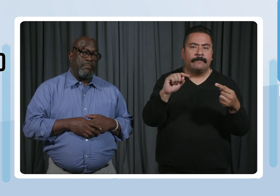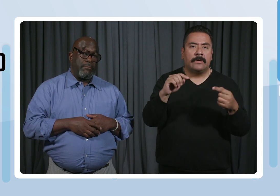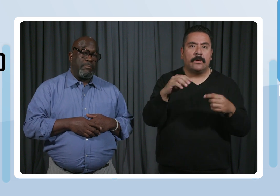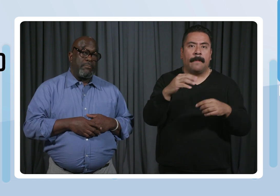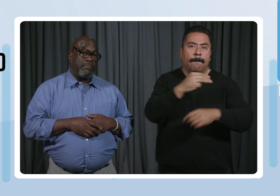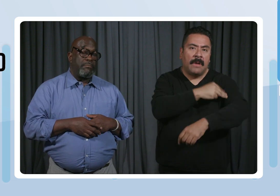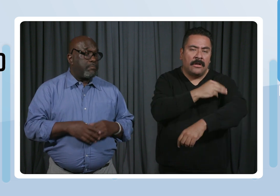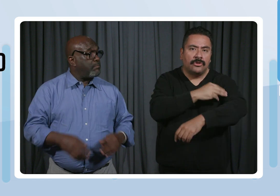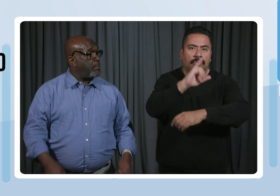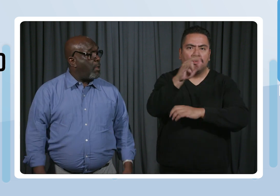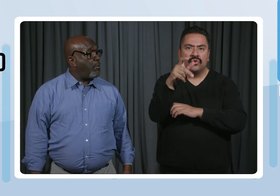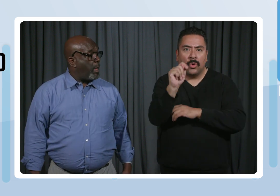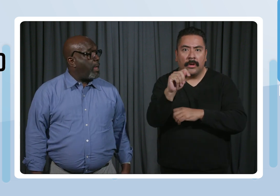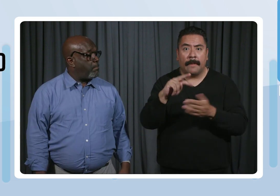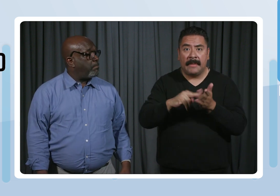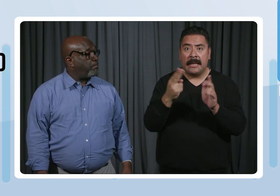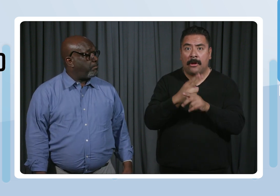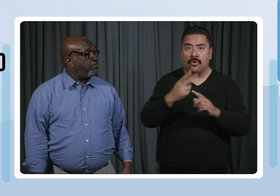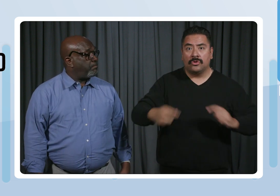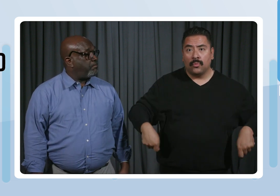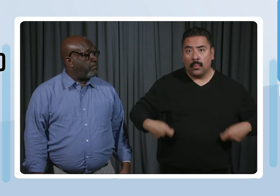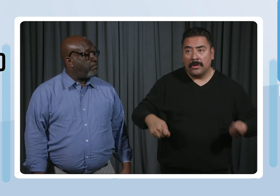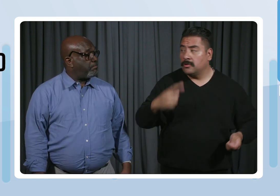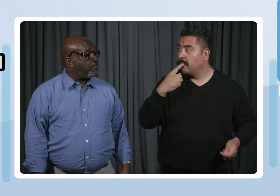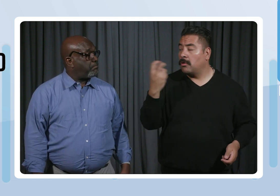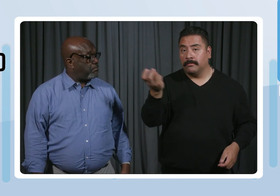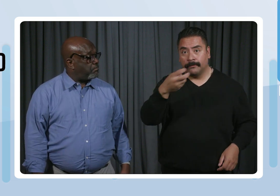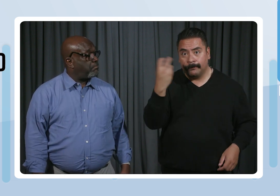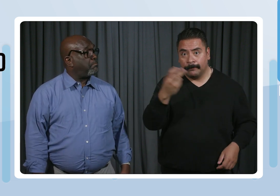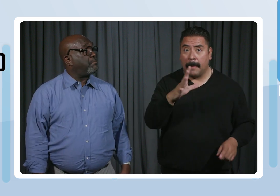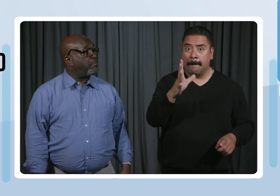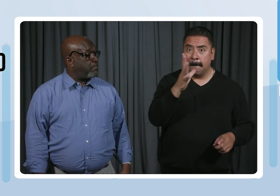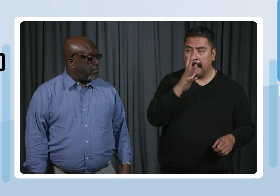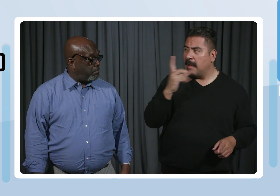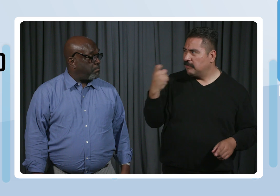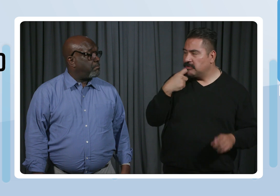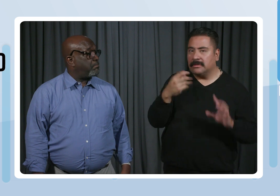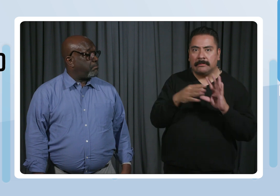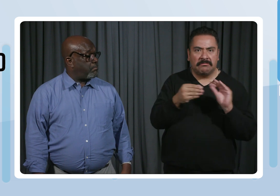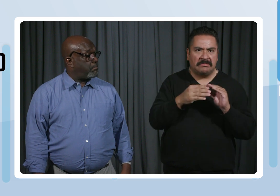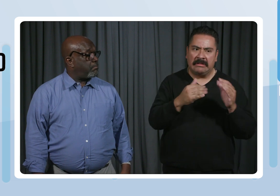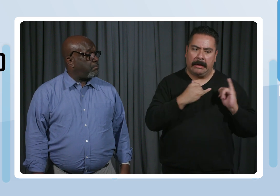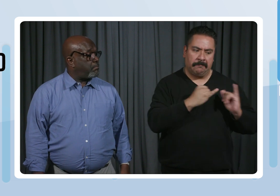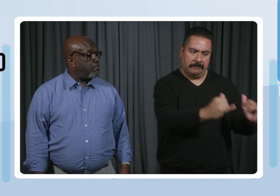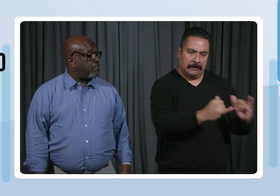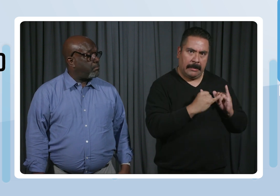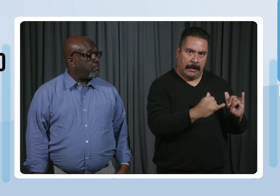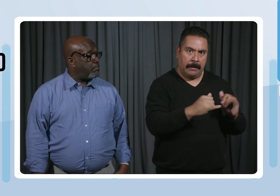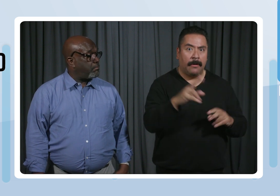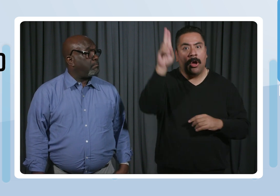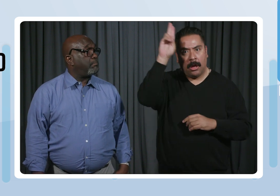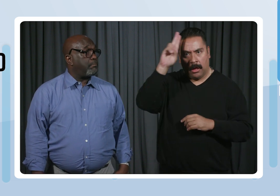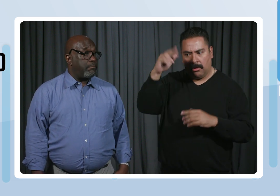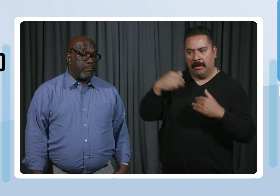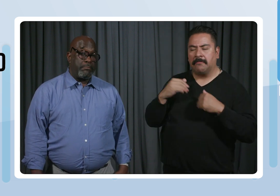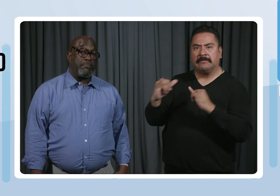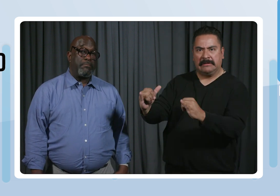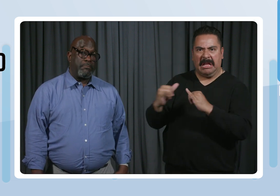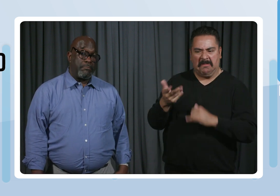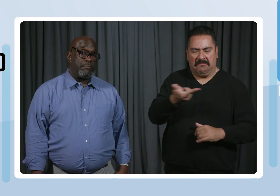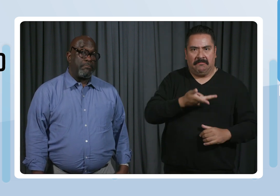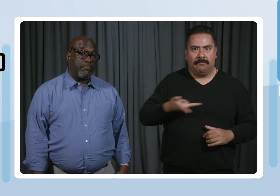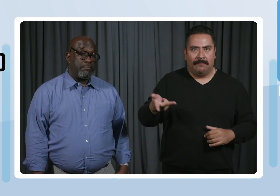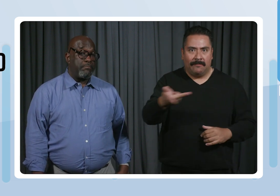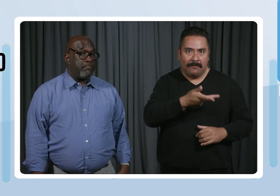a wheelchair to get around. And my mom, as you mentioned, has the same physical disability, as does my uncle.